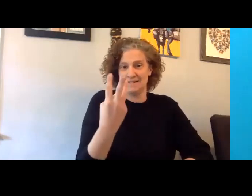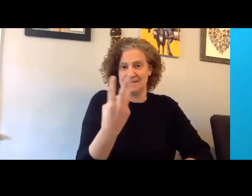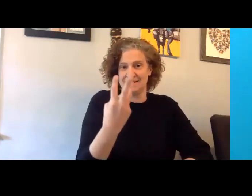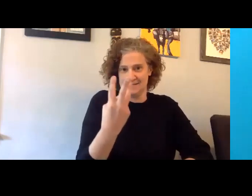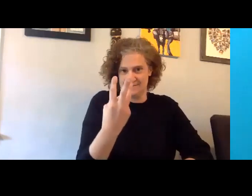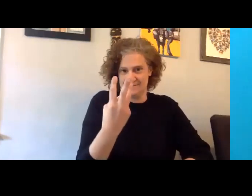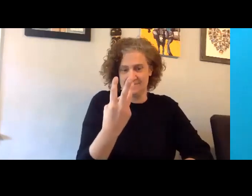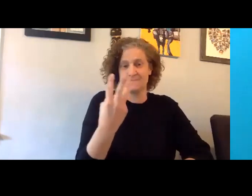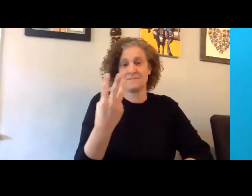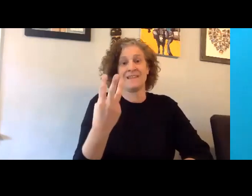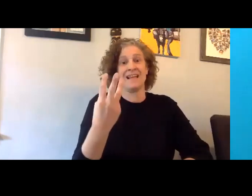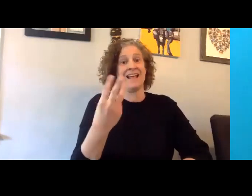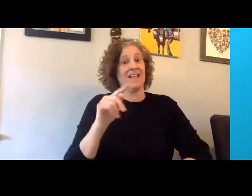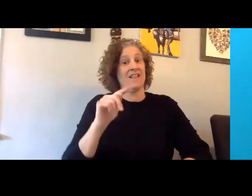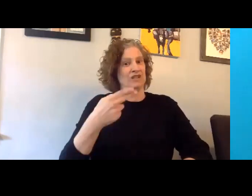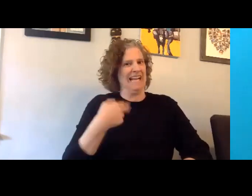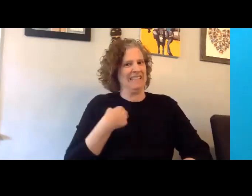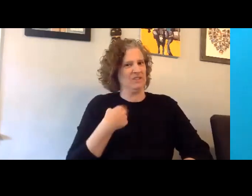Wednesday with a W.